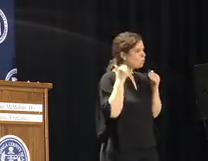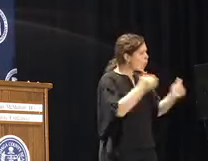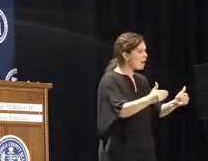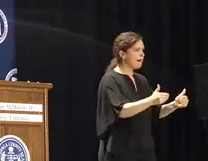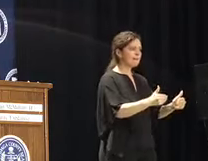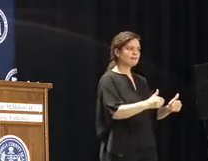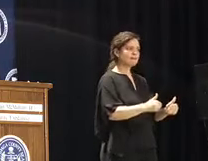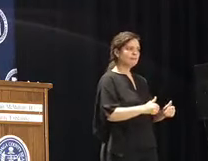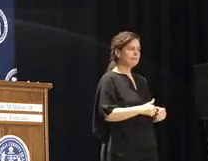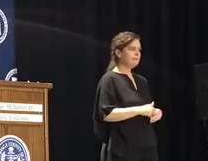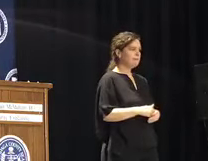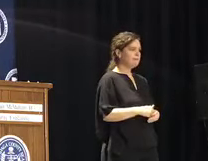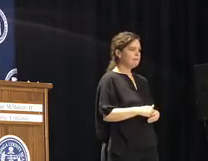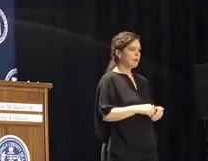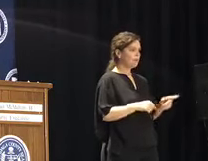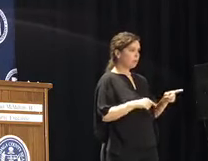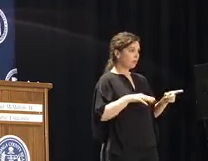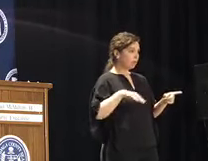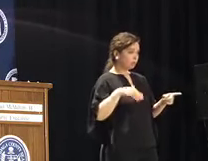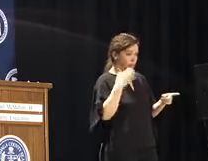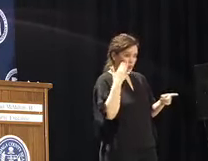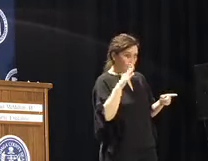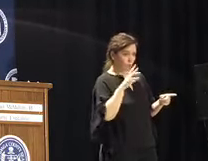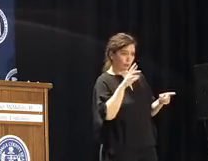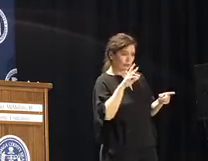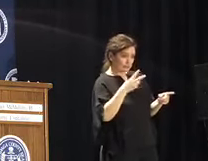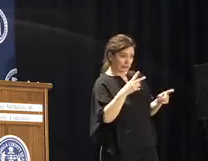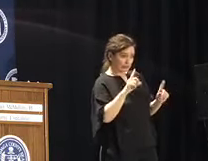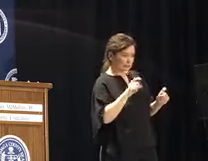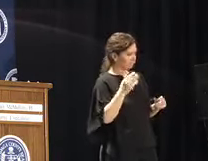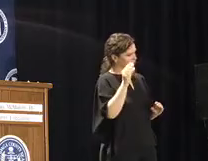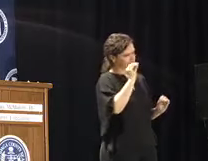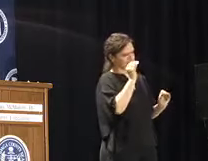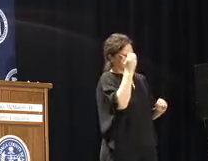how many did. Yeah.